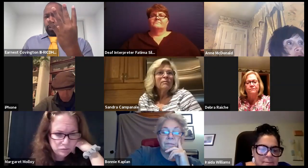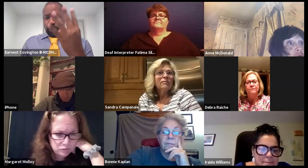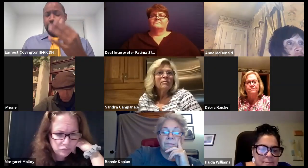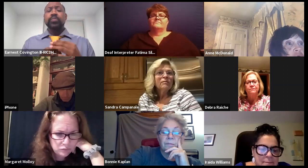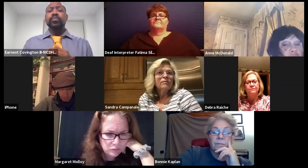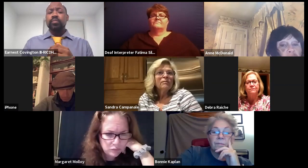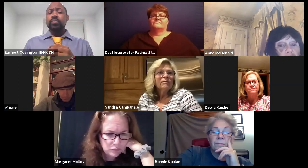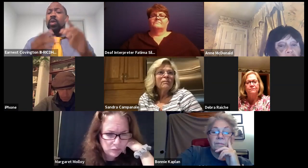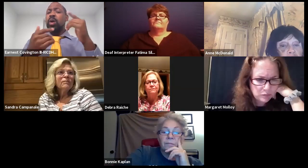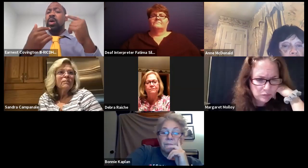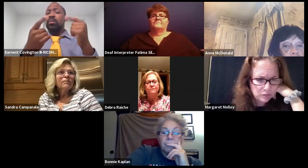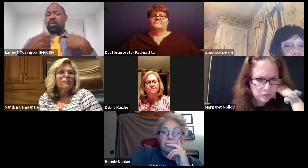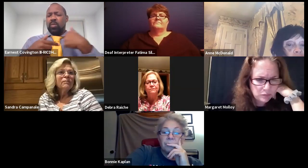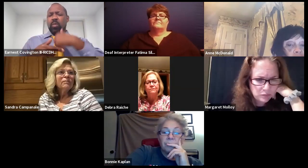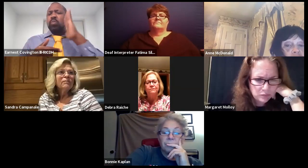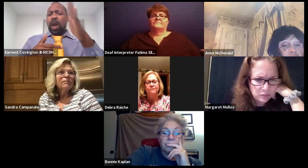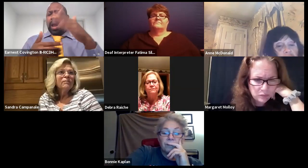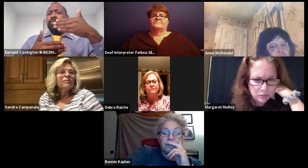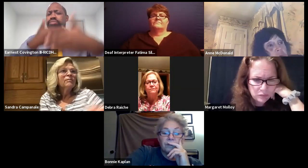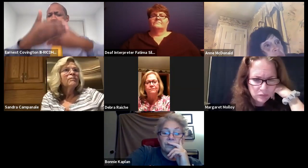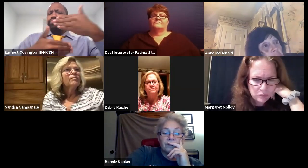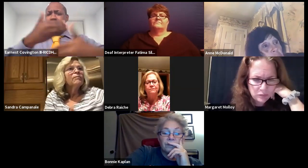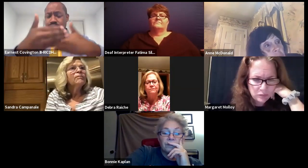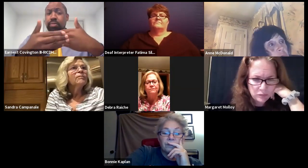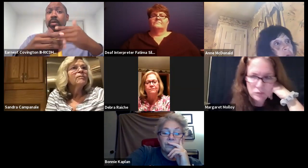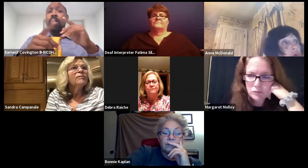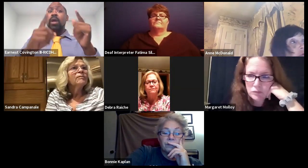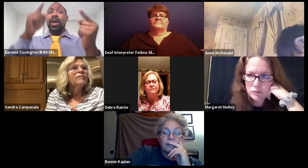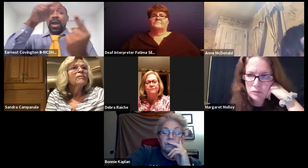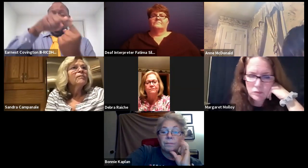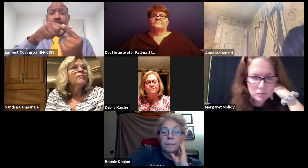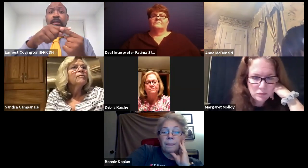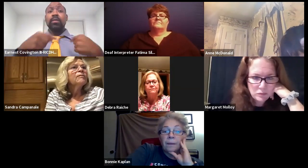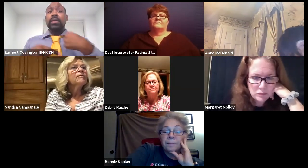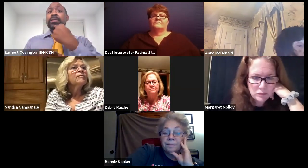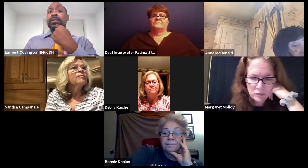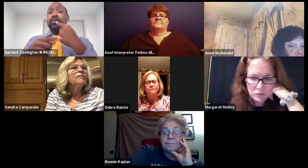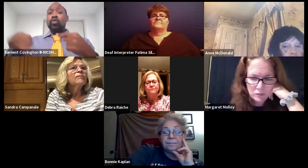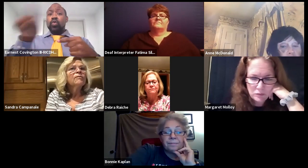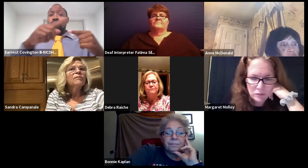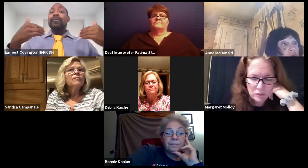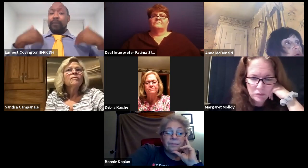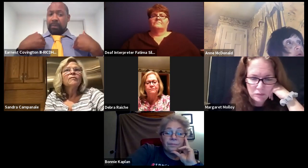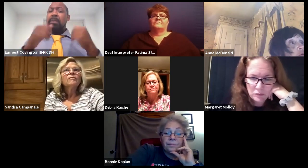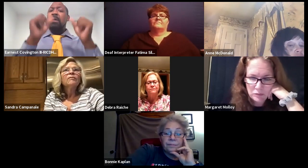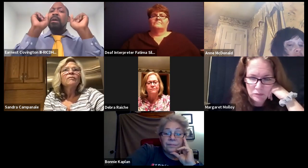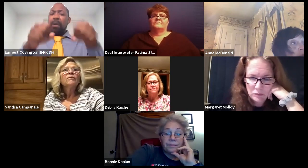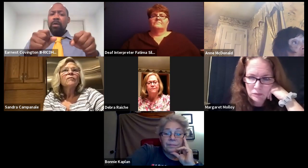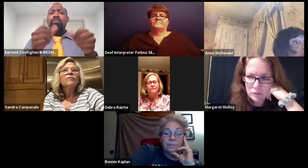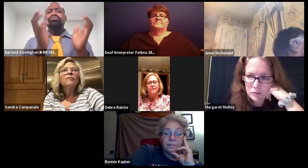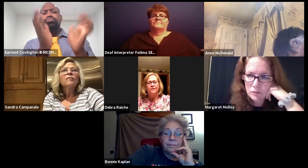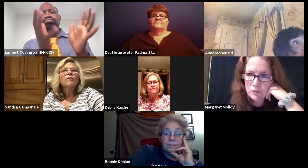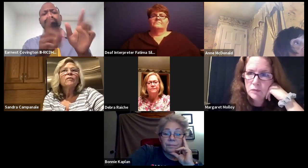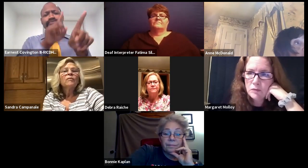participate. So we'll have 4 screens open at any given time and we'll take it as it goes.